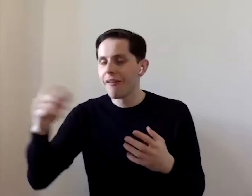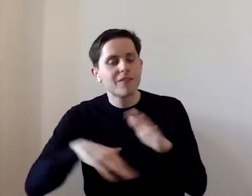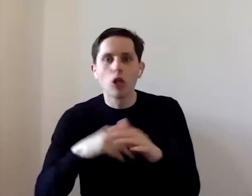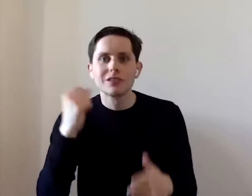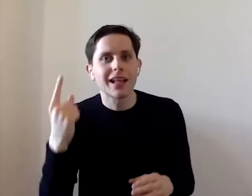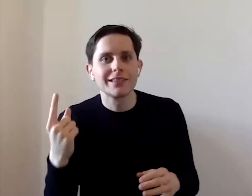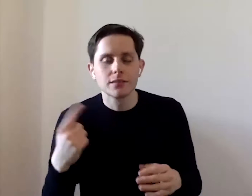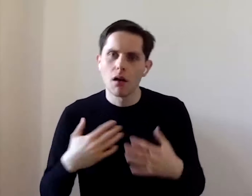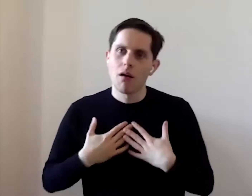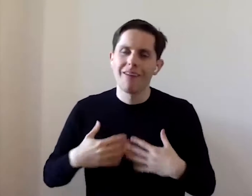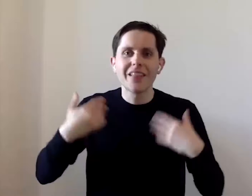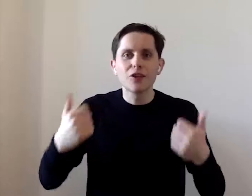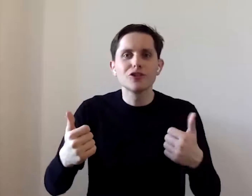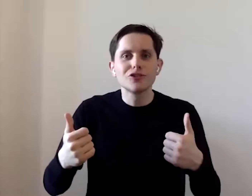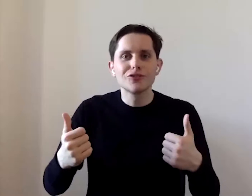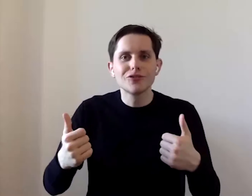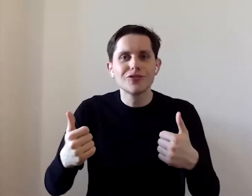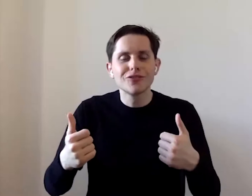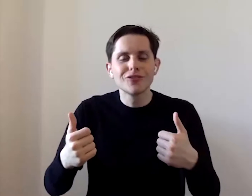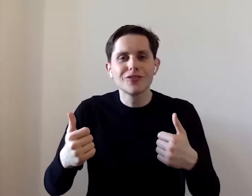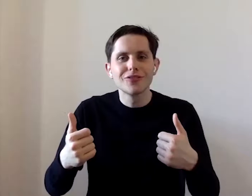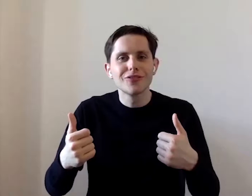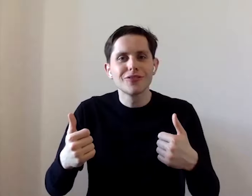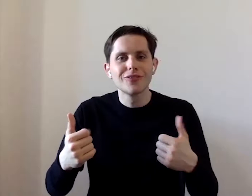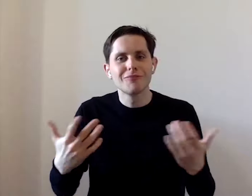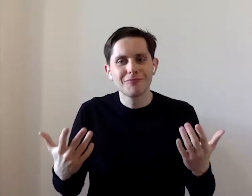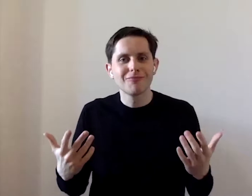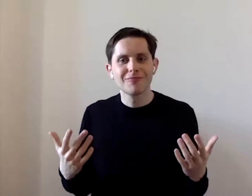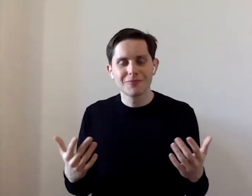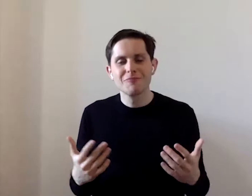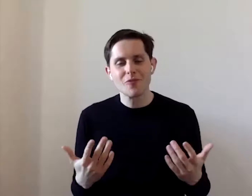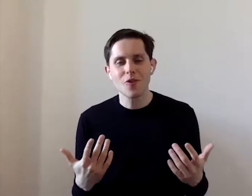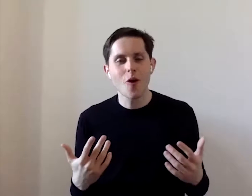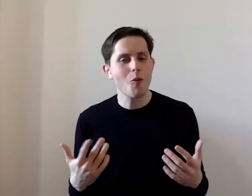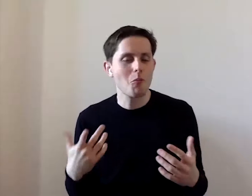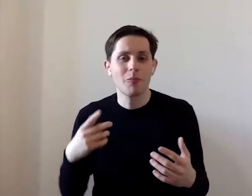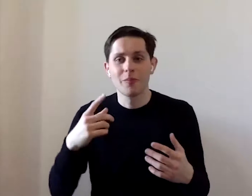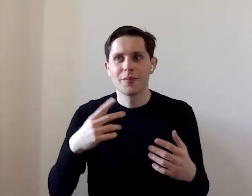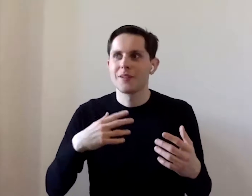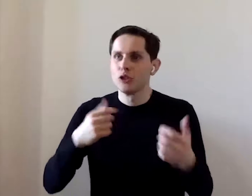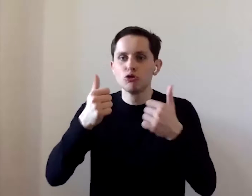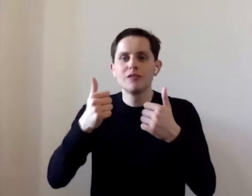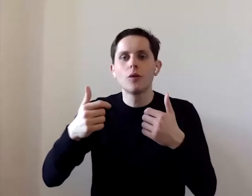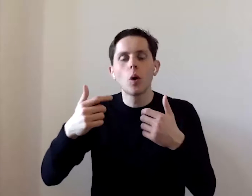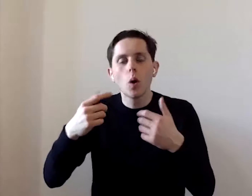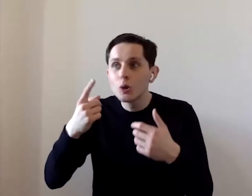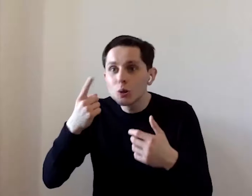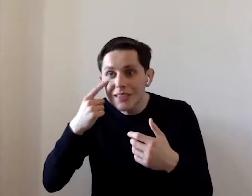bit and just completely got it when you spoke to them, was such a big thing. And that's without